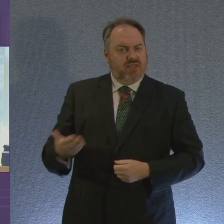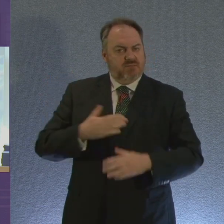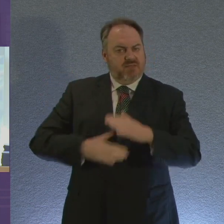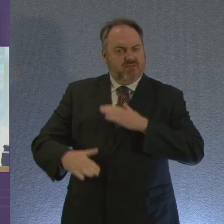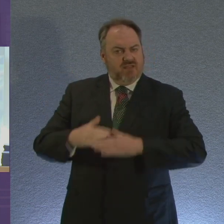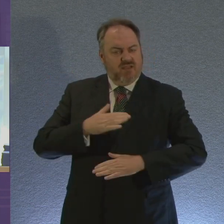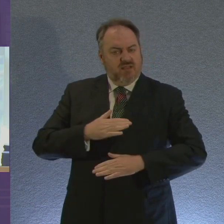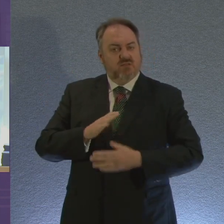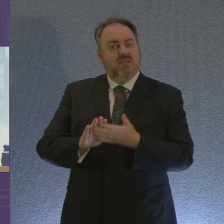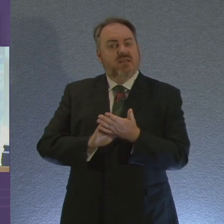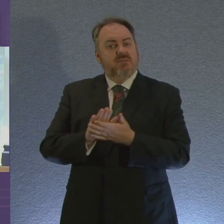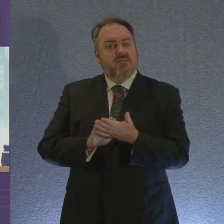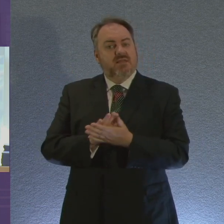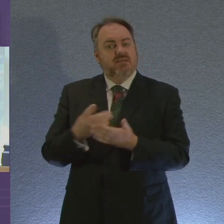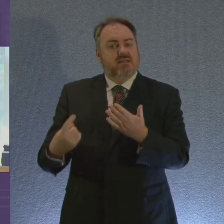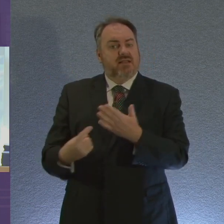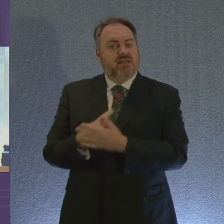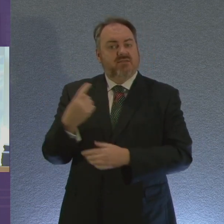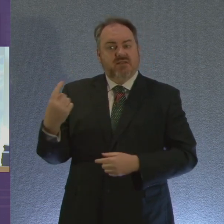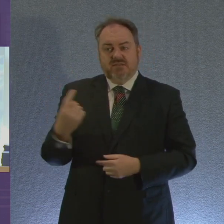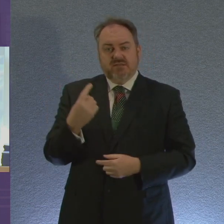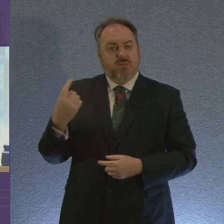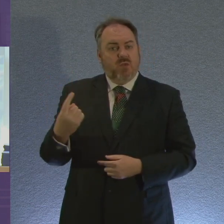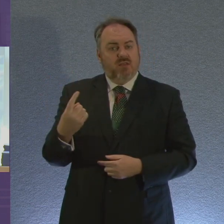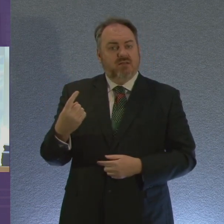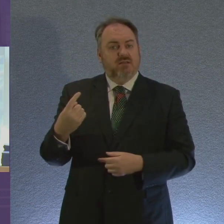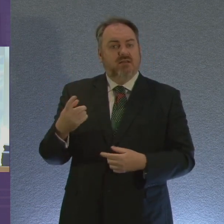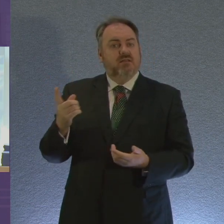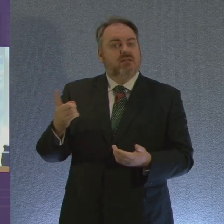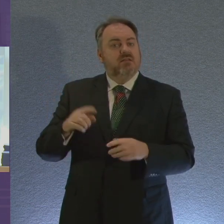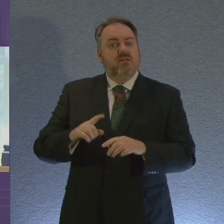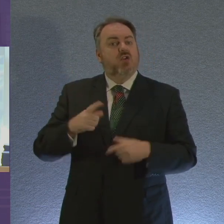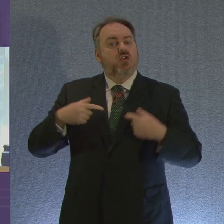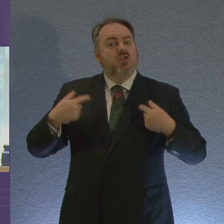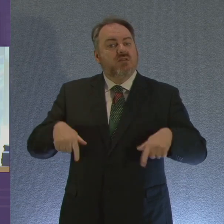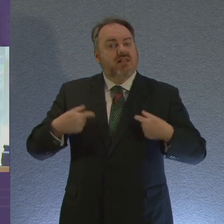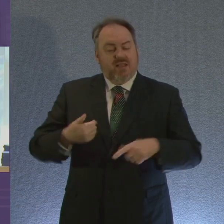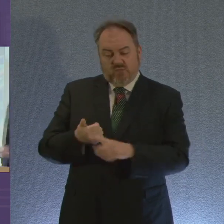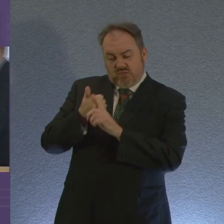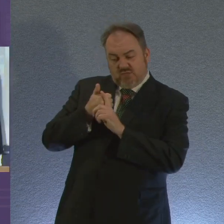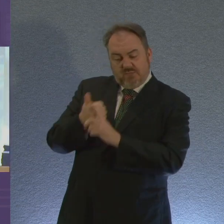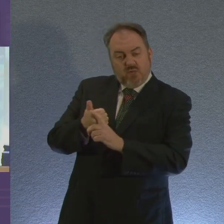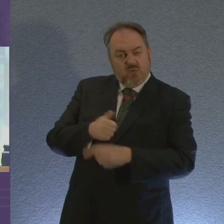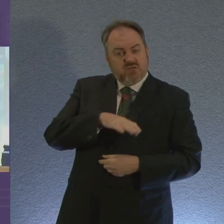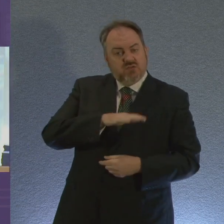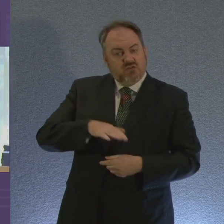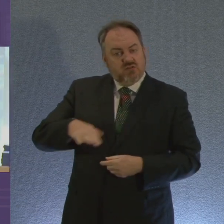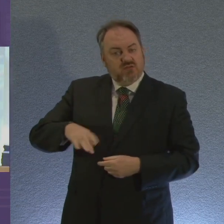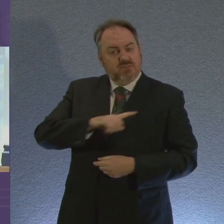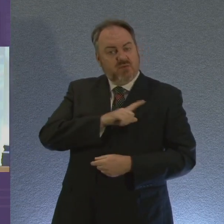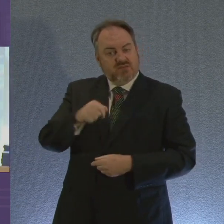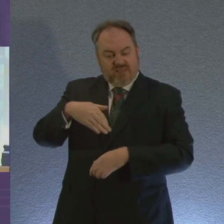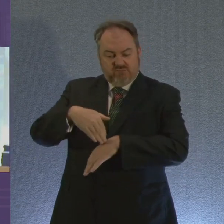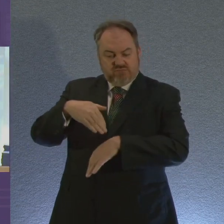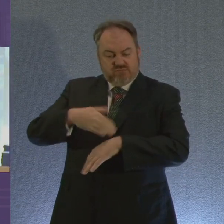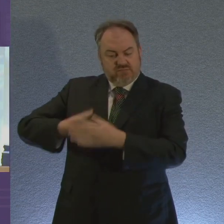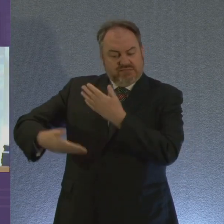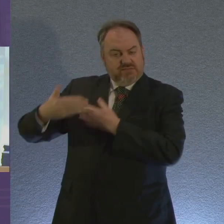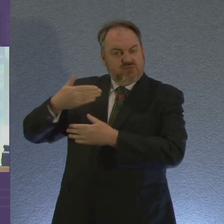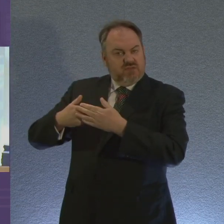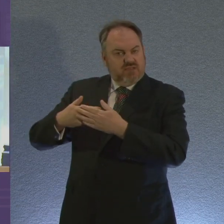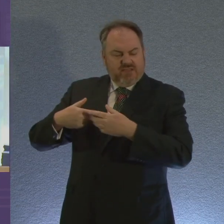enable an individual barred from undertaking regulated work with children to continue to do so. Clarity from Scottish Government ministers on the